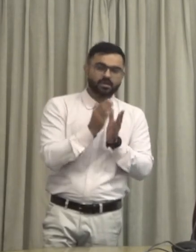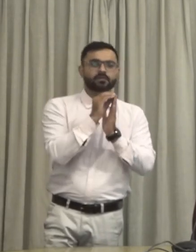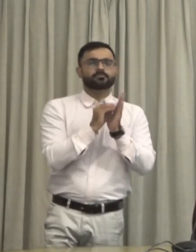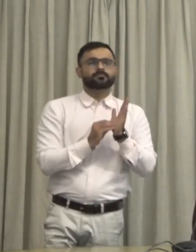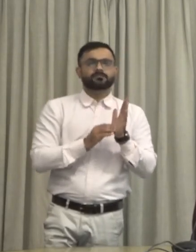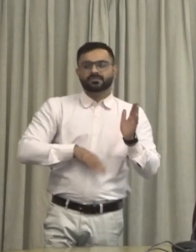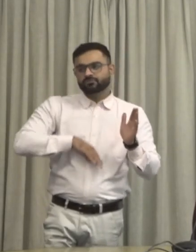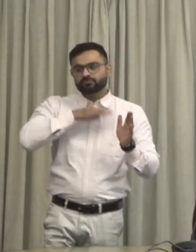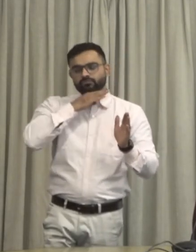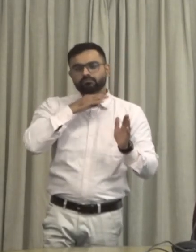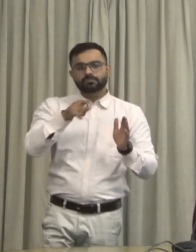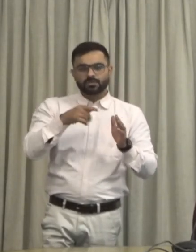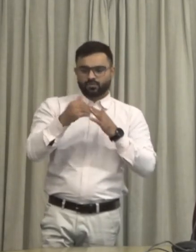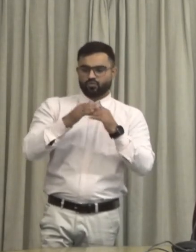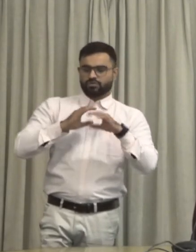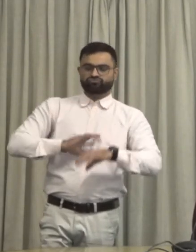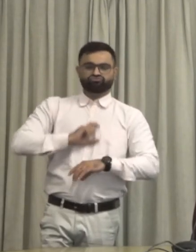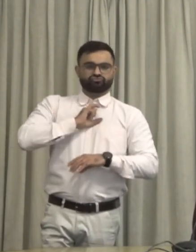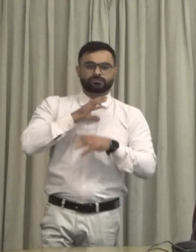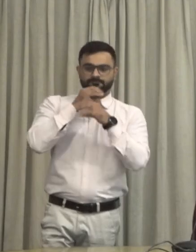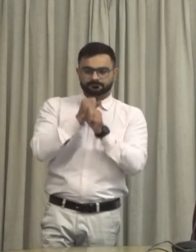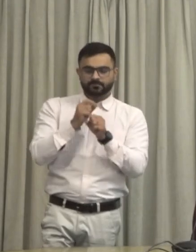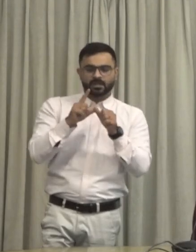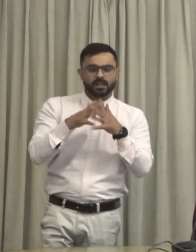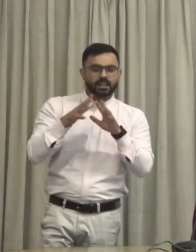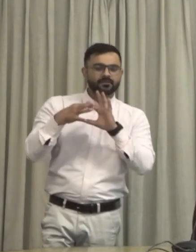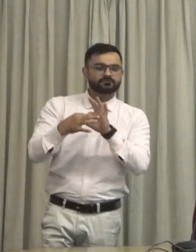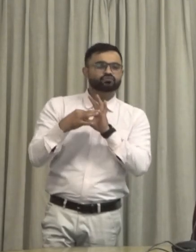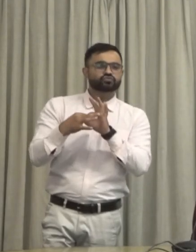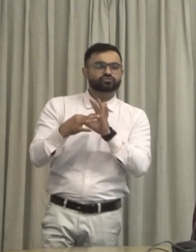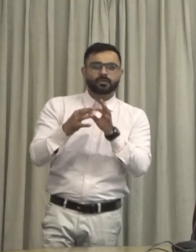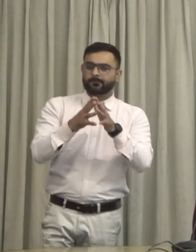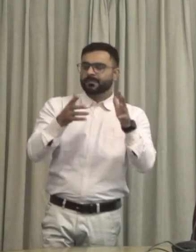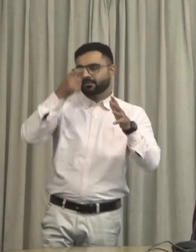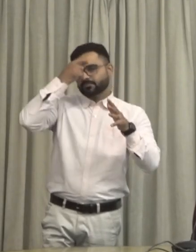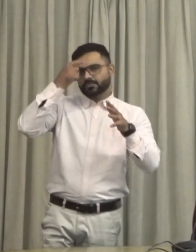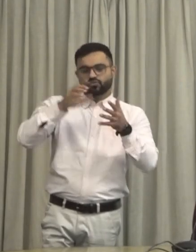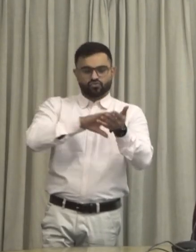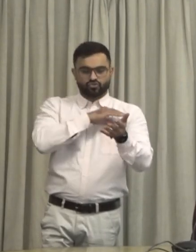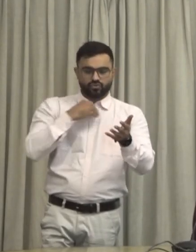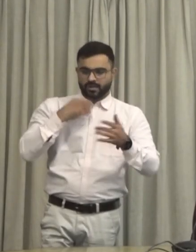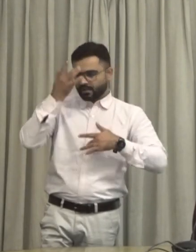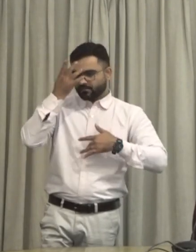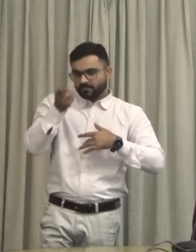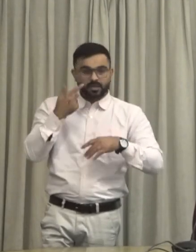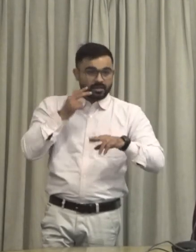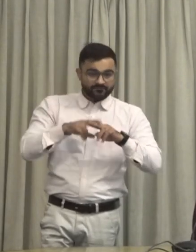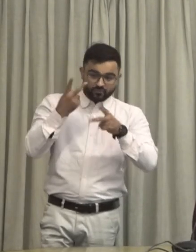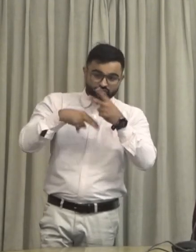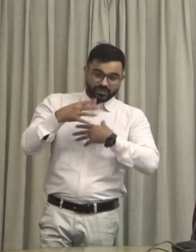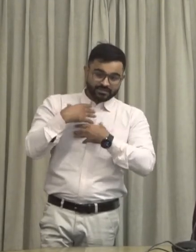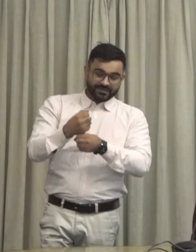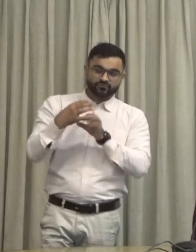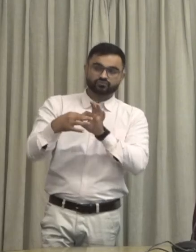this is enough. I think building a confidence and lack of trust is becoming a huge problem between doctor and patient. And if we will develop that